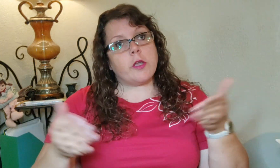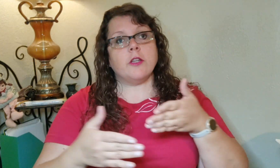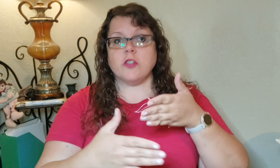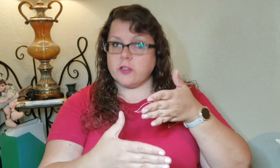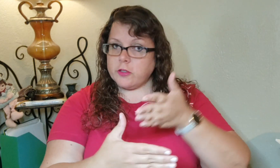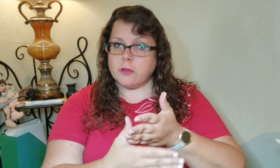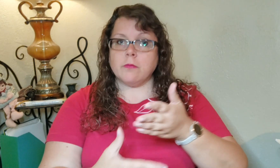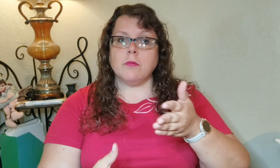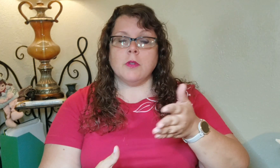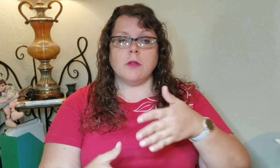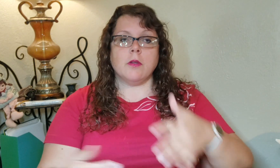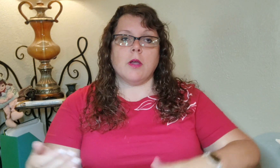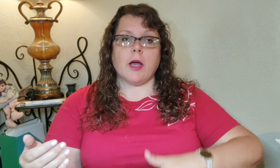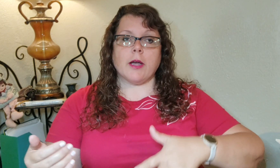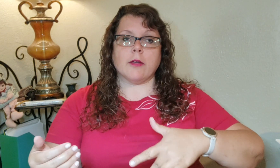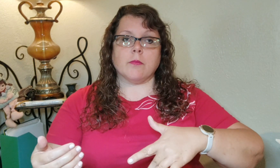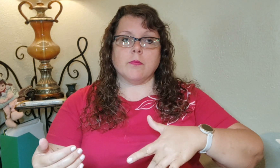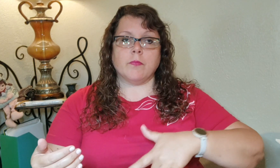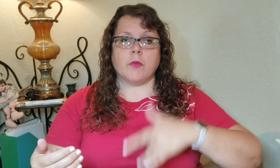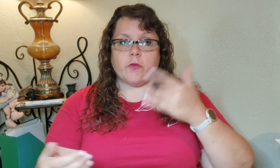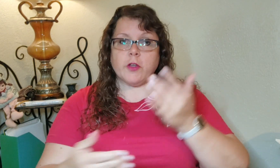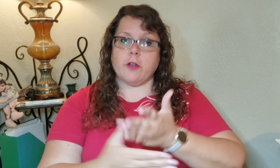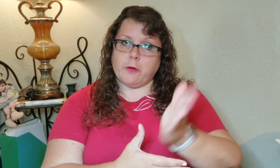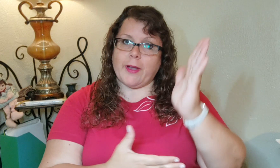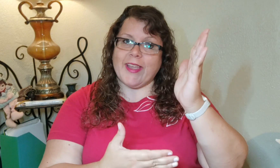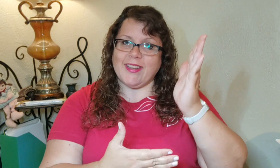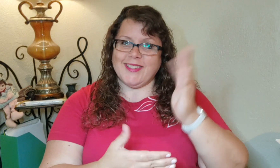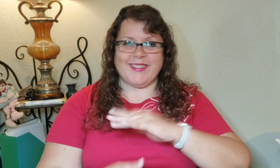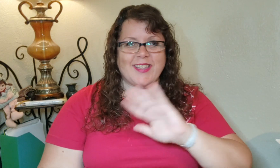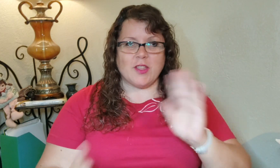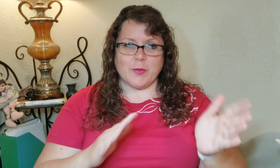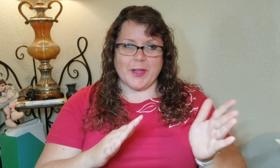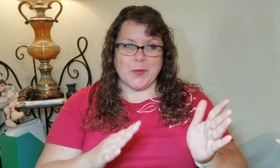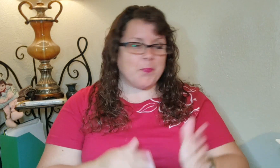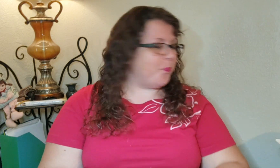you could just do feel all right, either way.